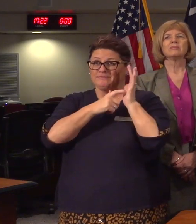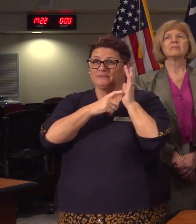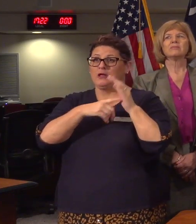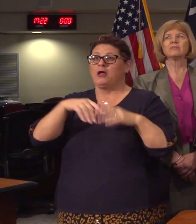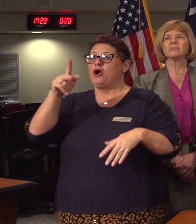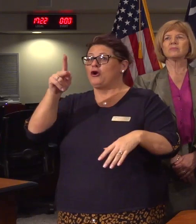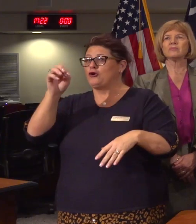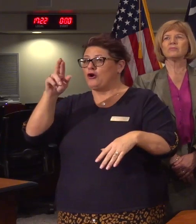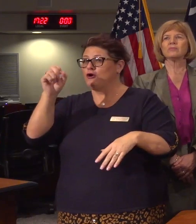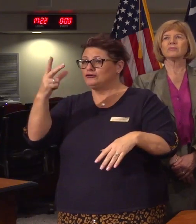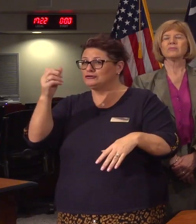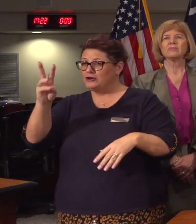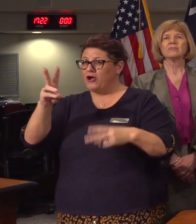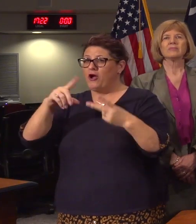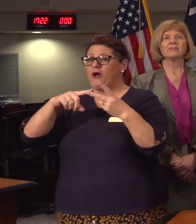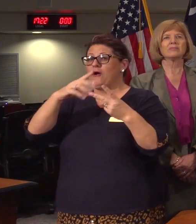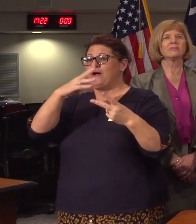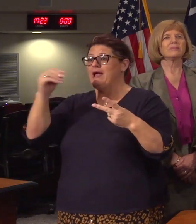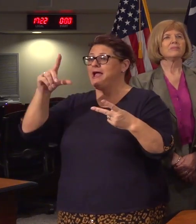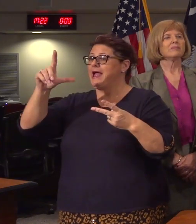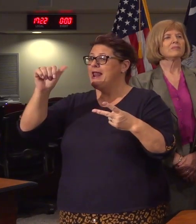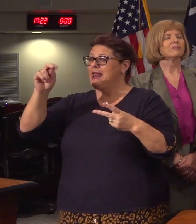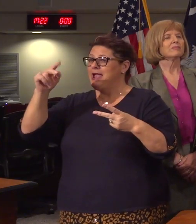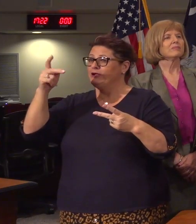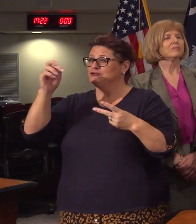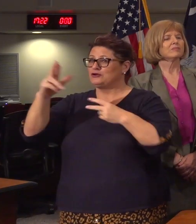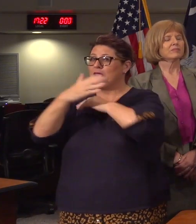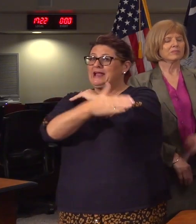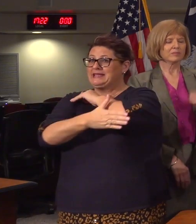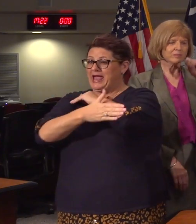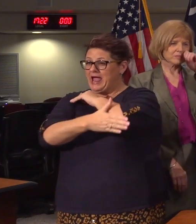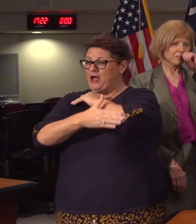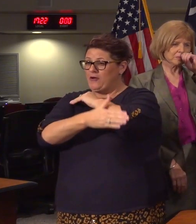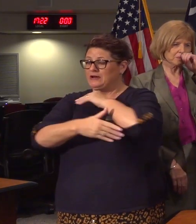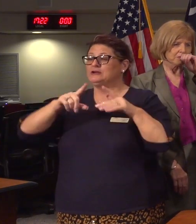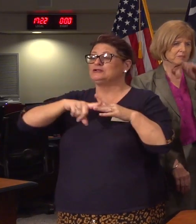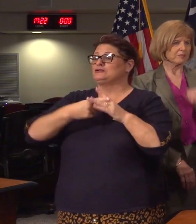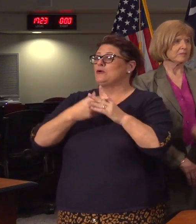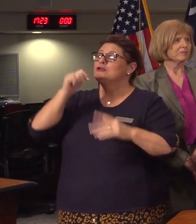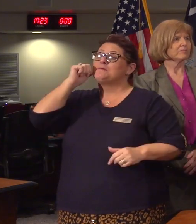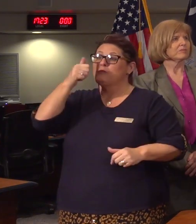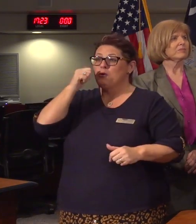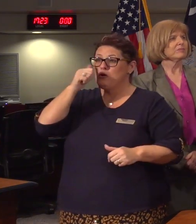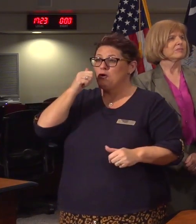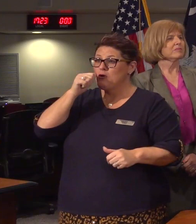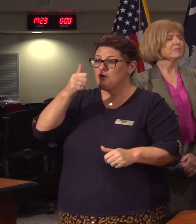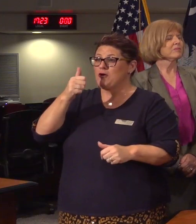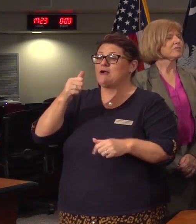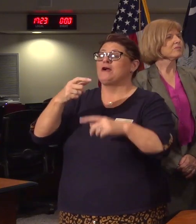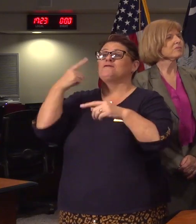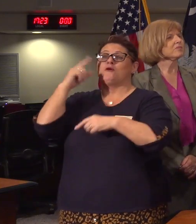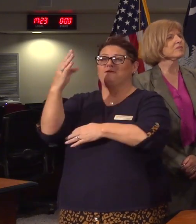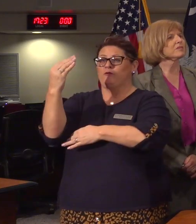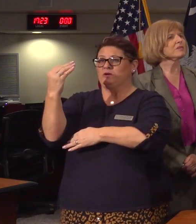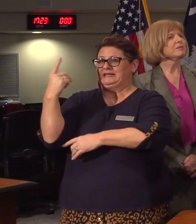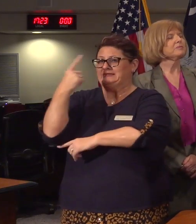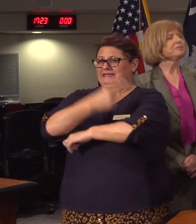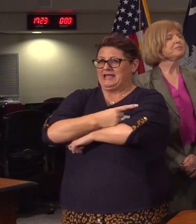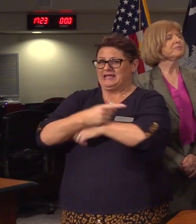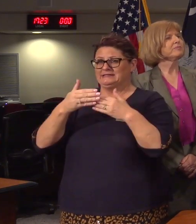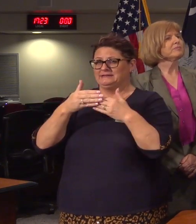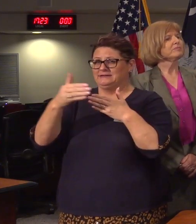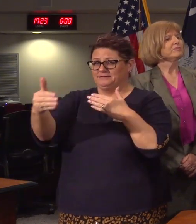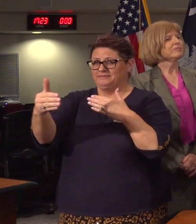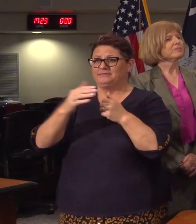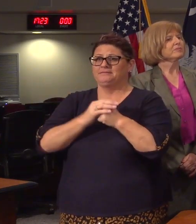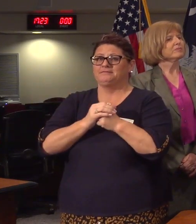counties to be closed Monday, March 16th and remain closed for a minimum of 14 days. The South